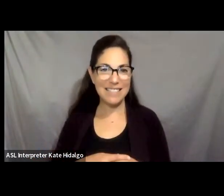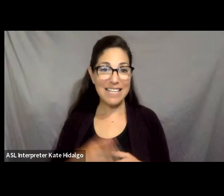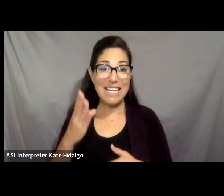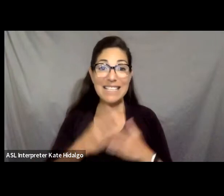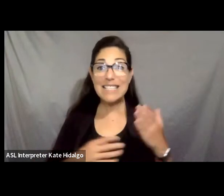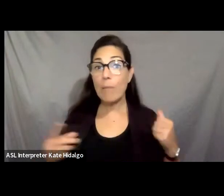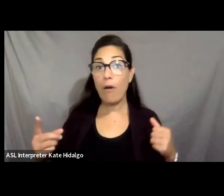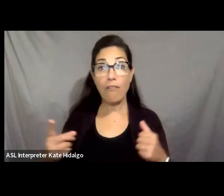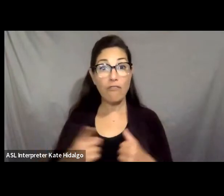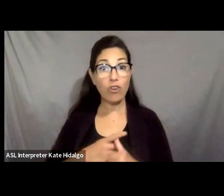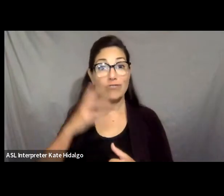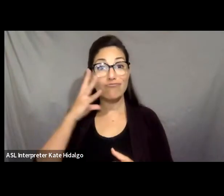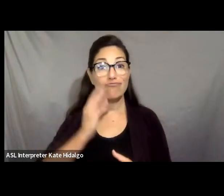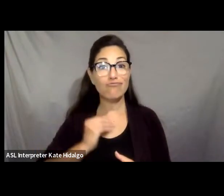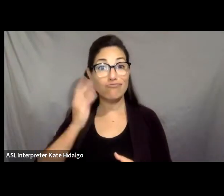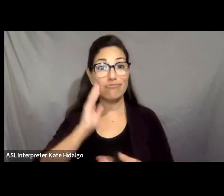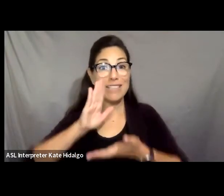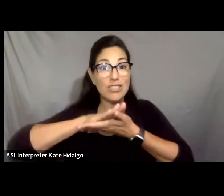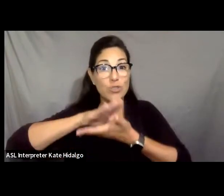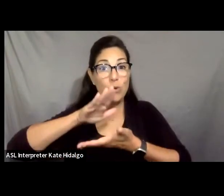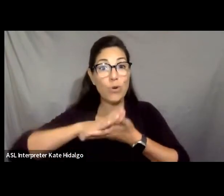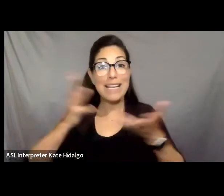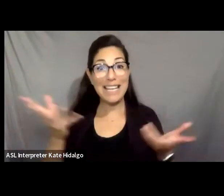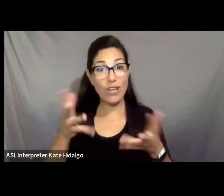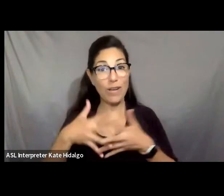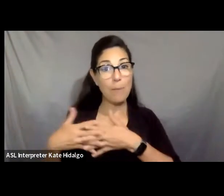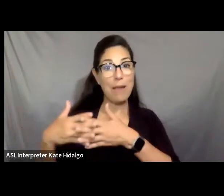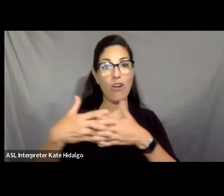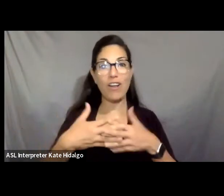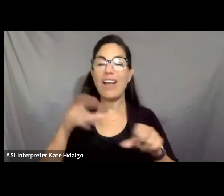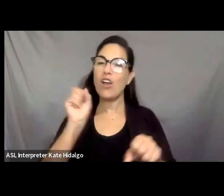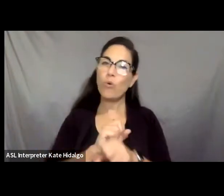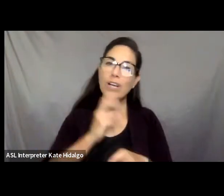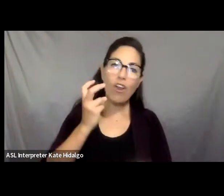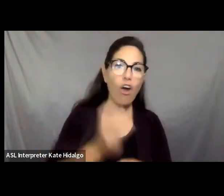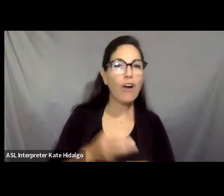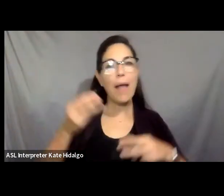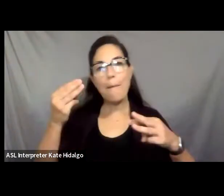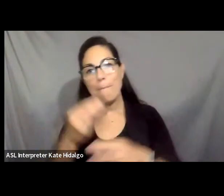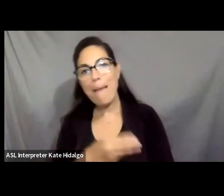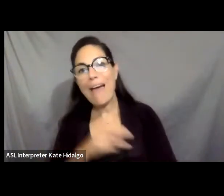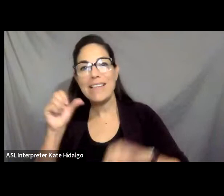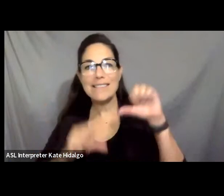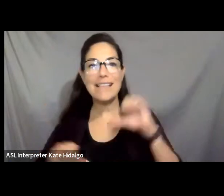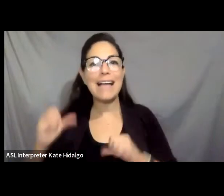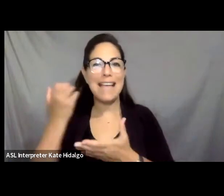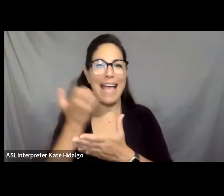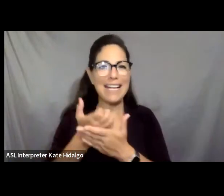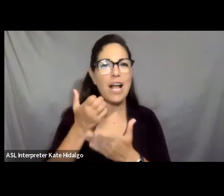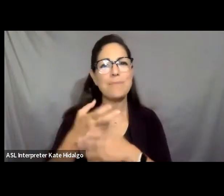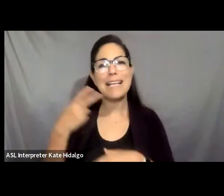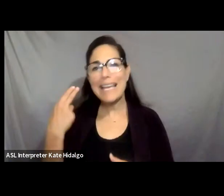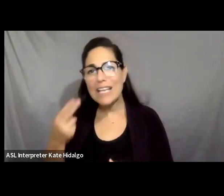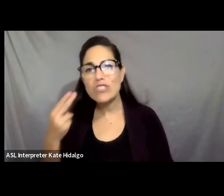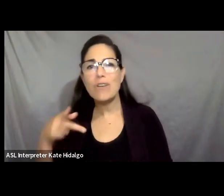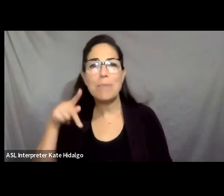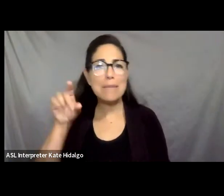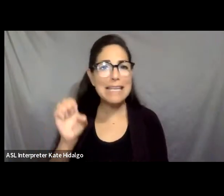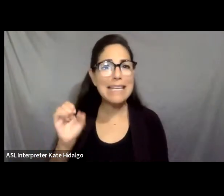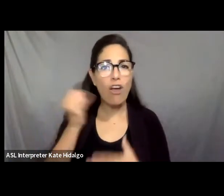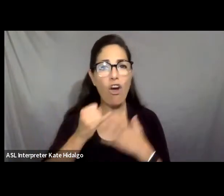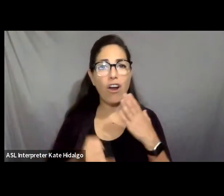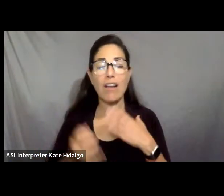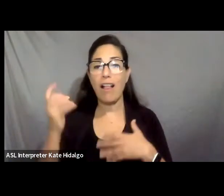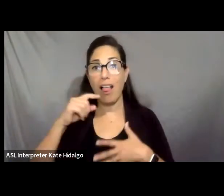first schooling experience in America. So they're working hard, math, science, economics, history, PE, art.